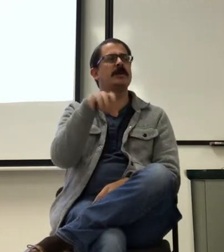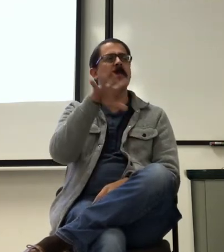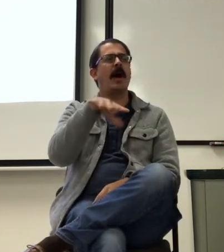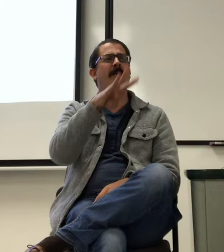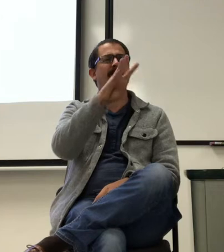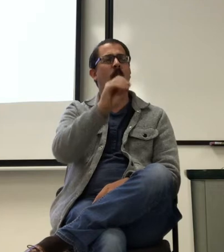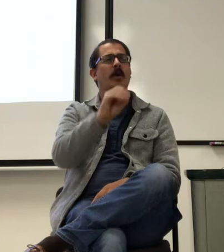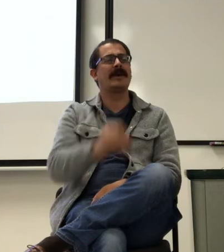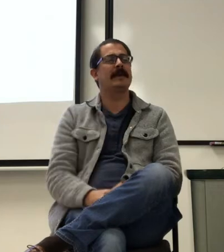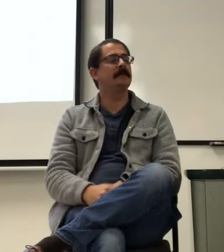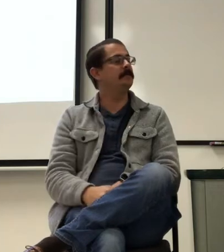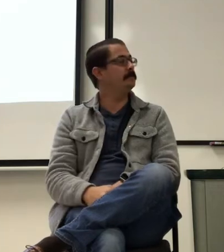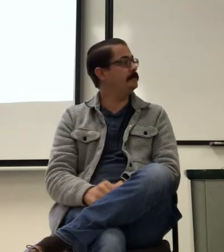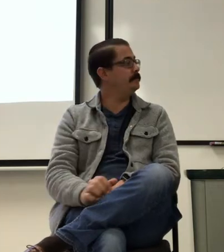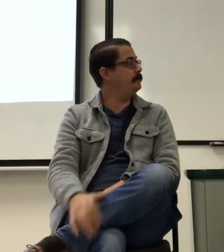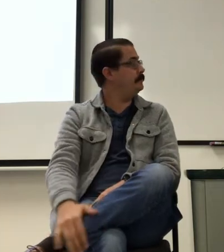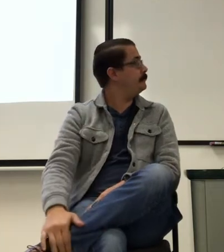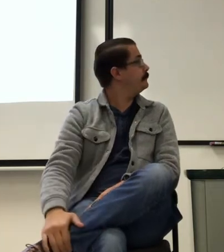40.